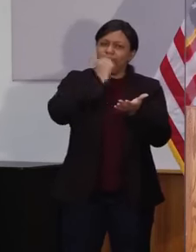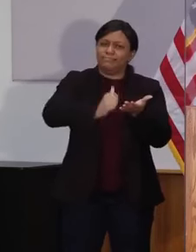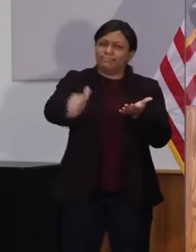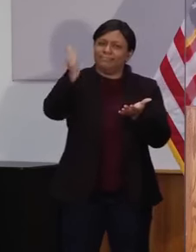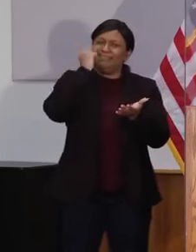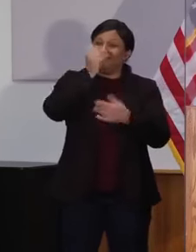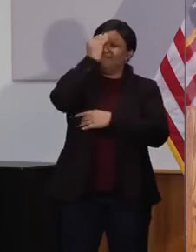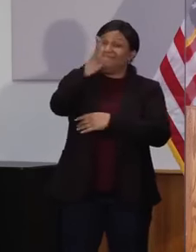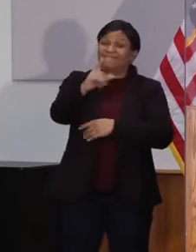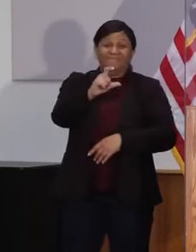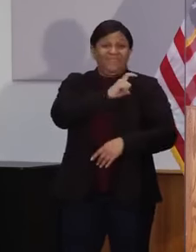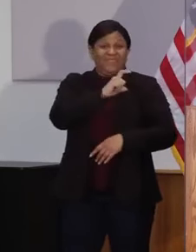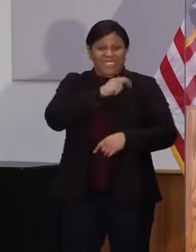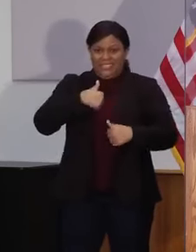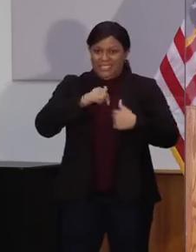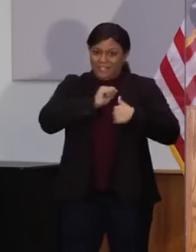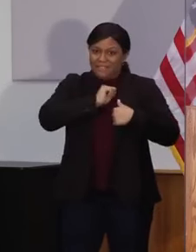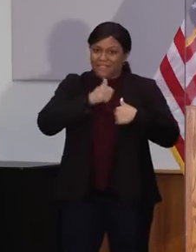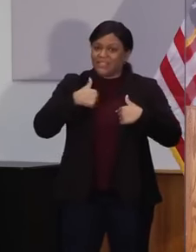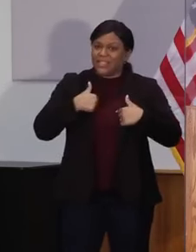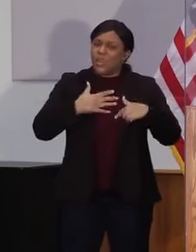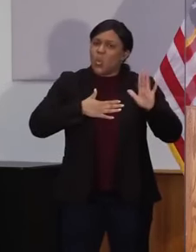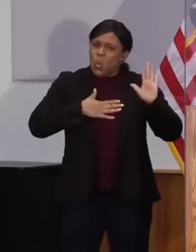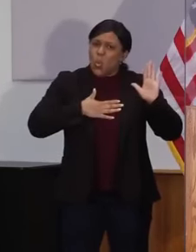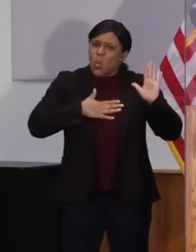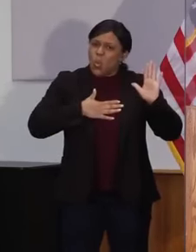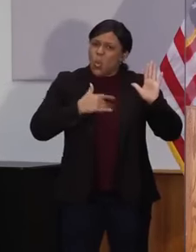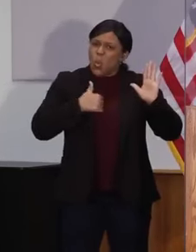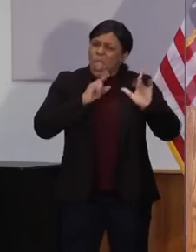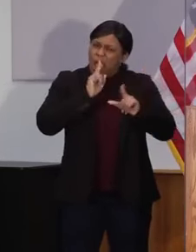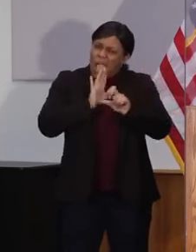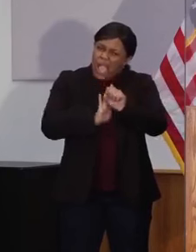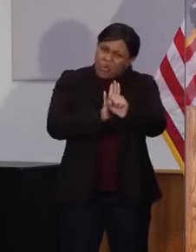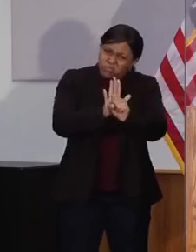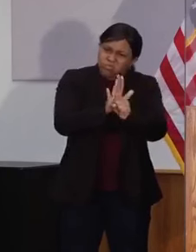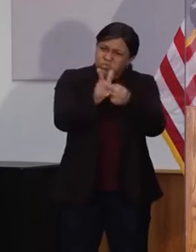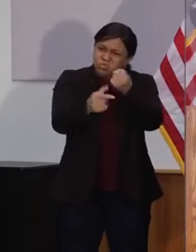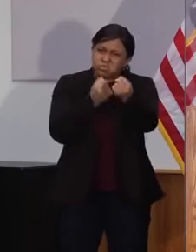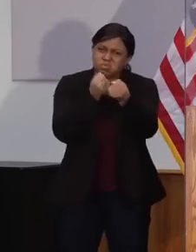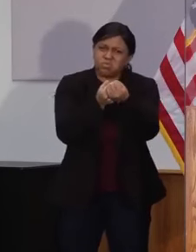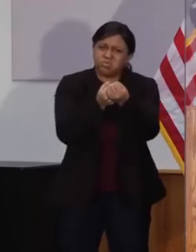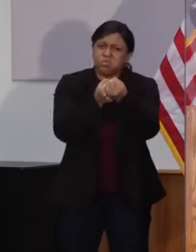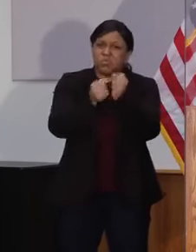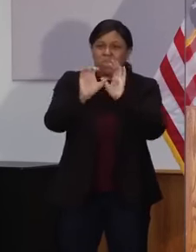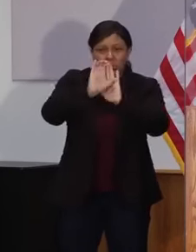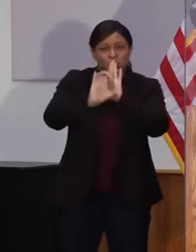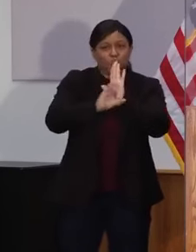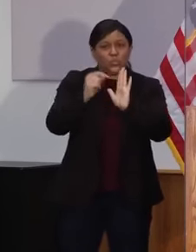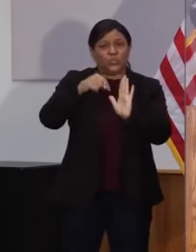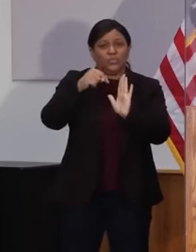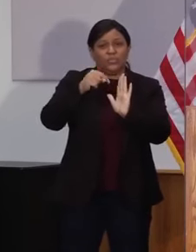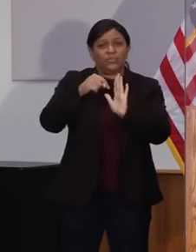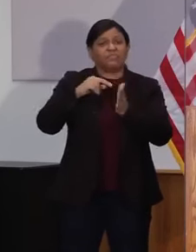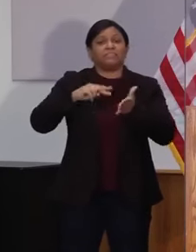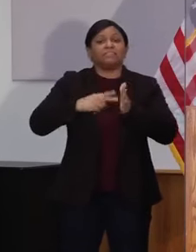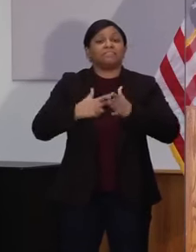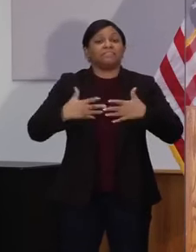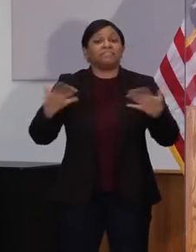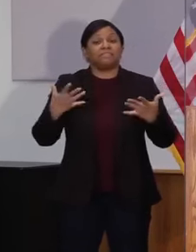take a oath that starts out with guaranteeing and supporting the Constitution, and that really does mean